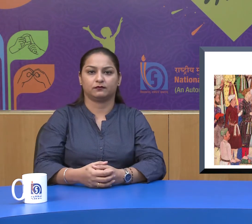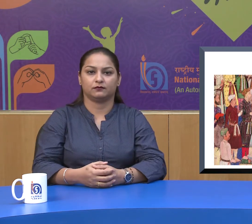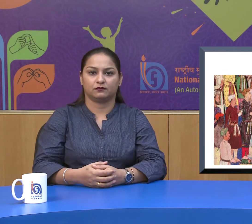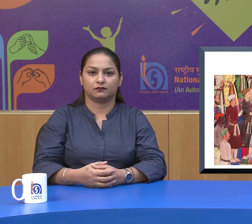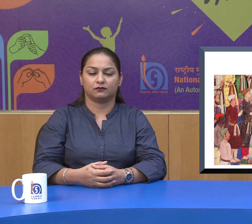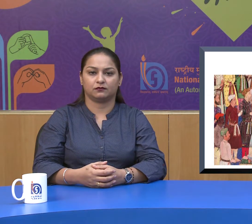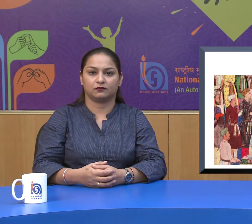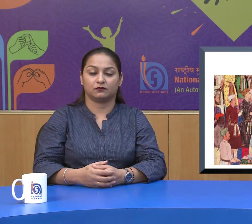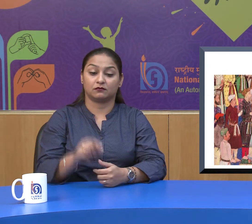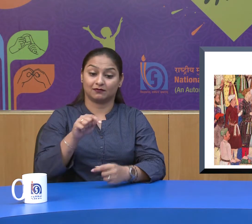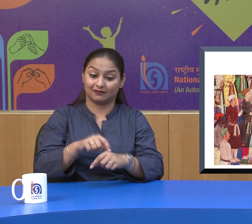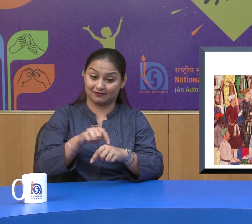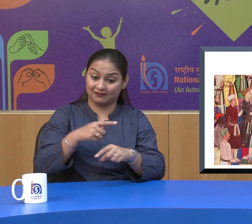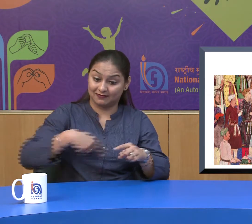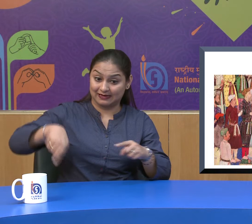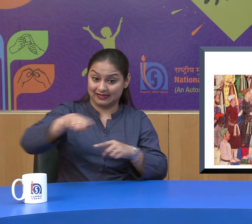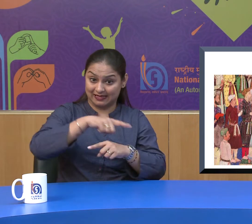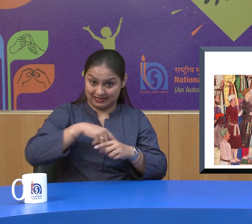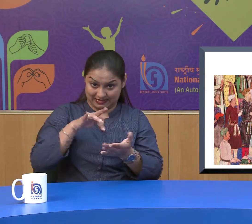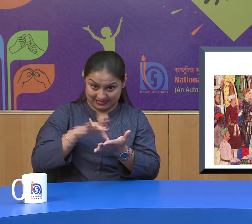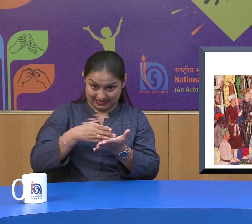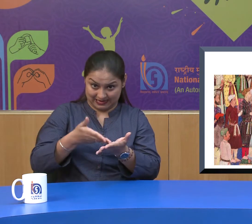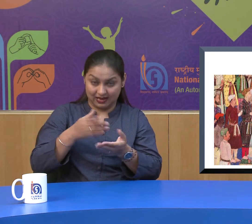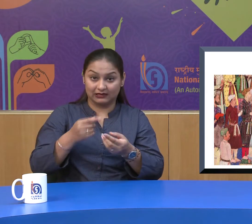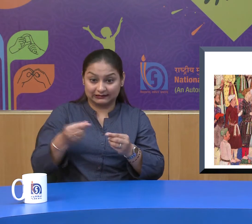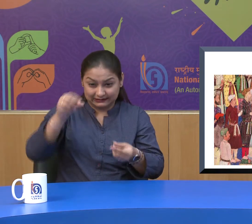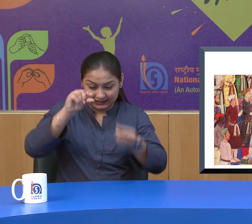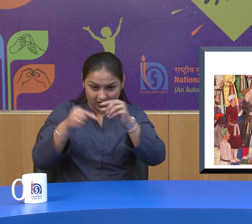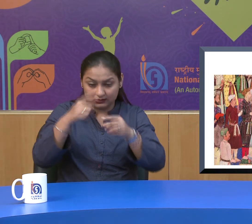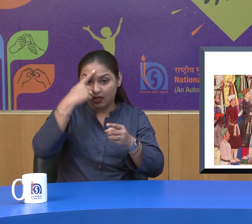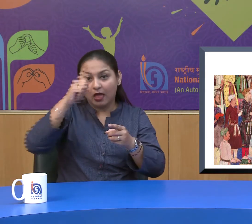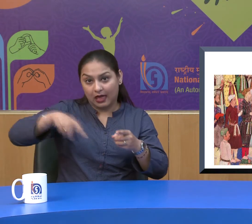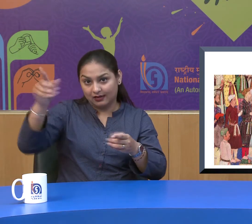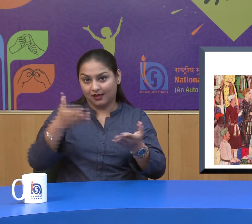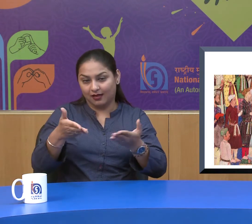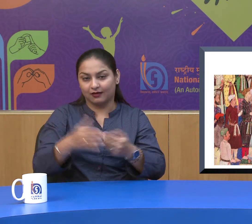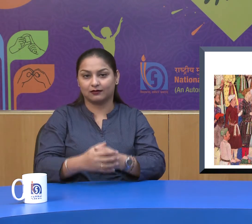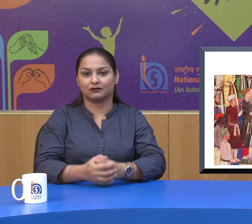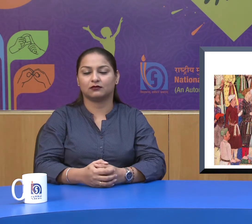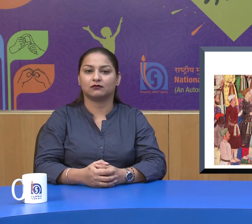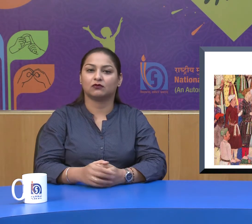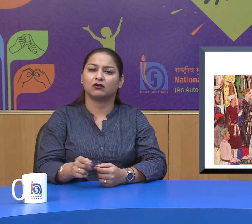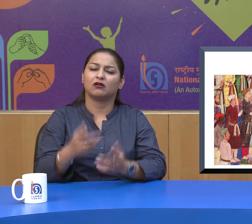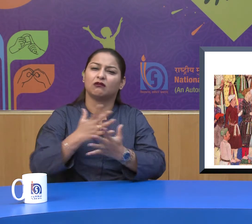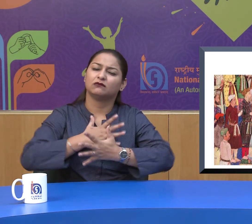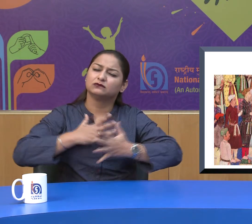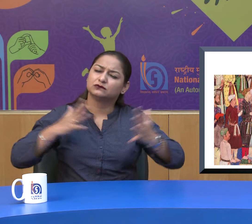In the field of science, that India, which was so advanced,